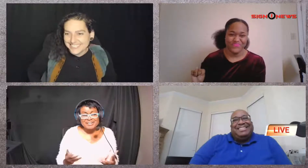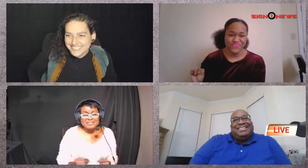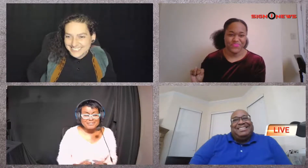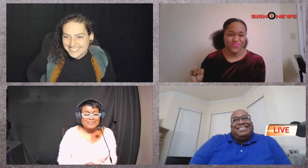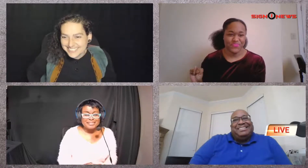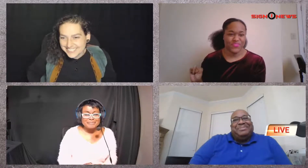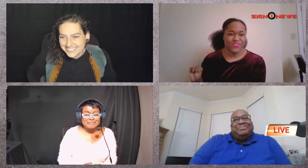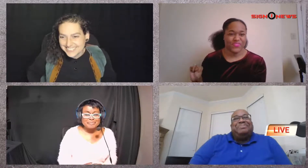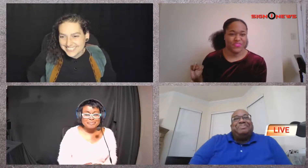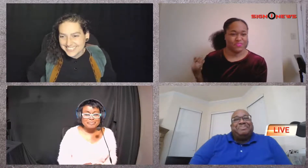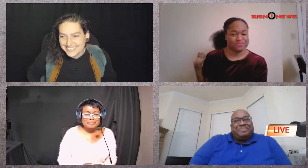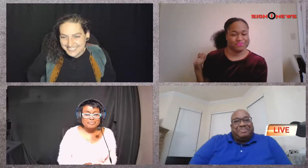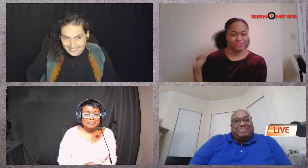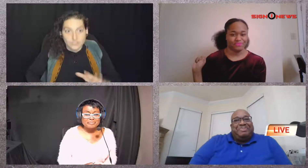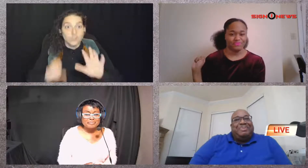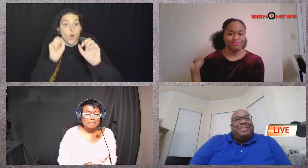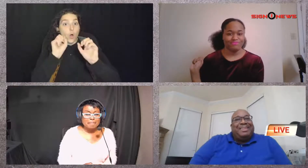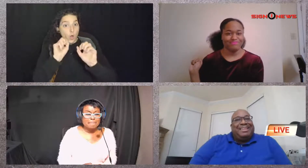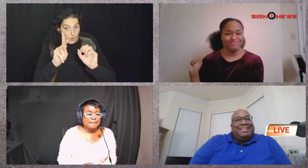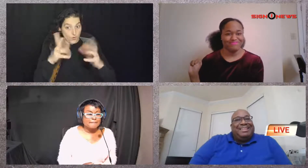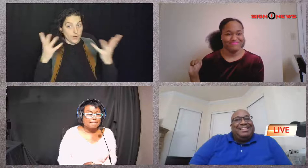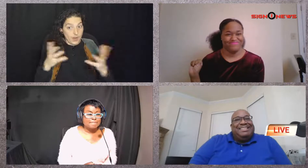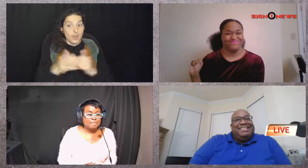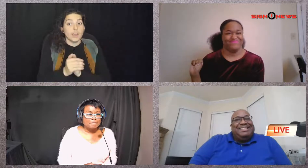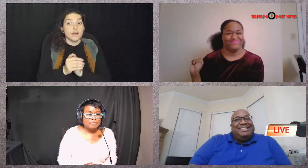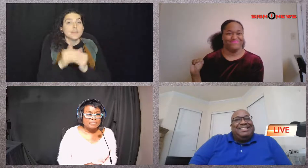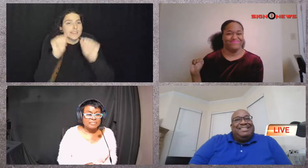So that's our story.